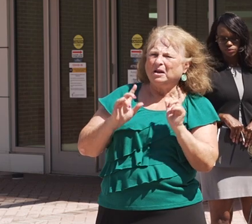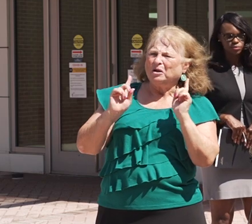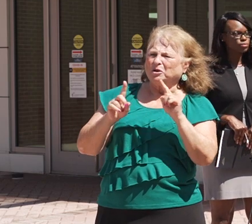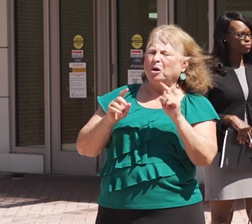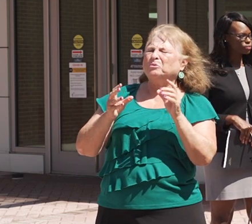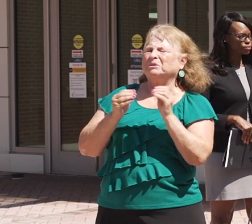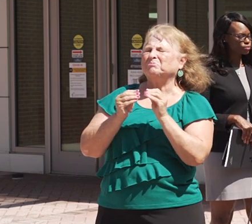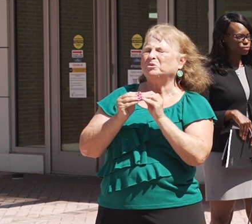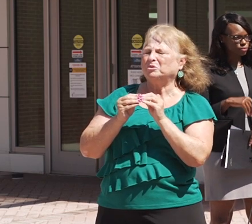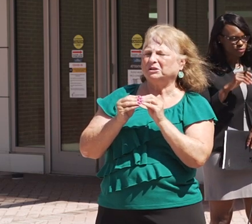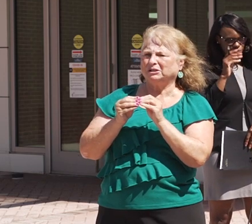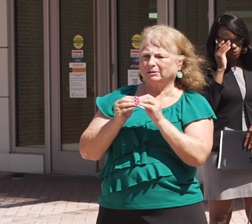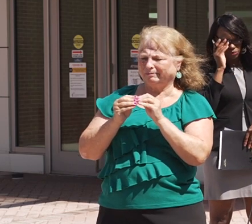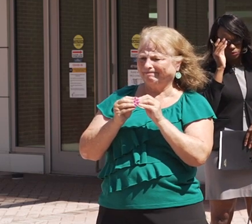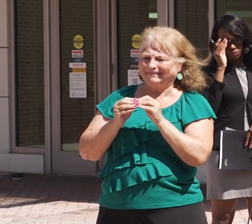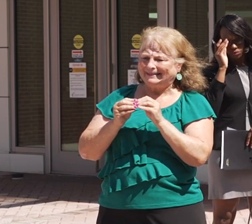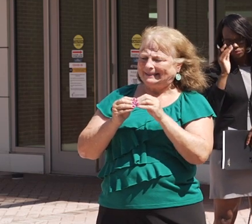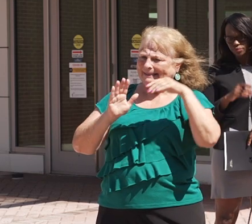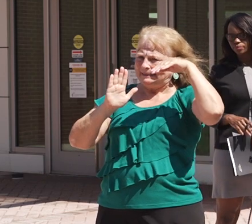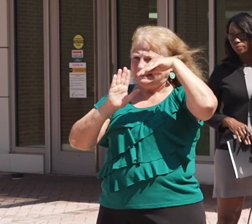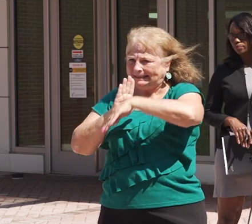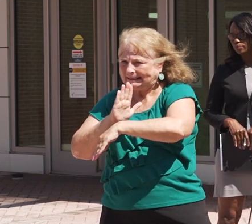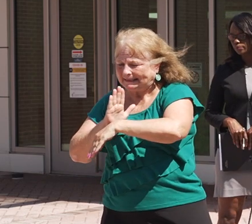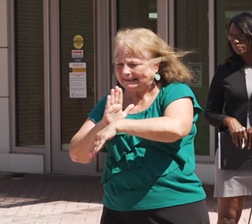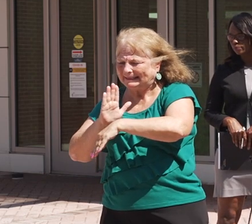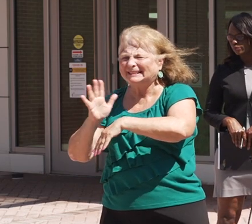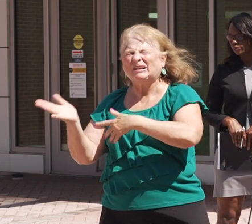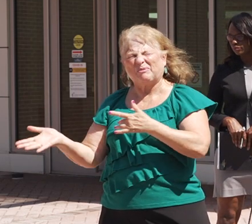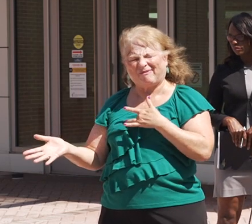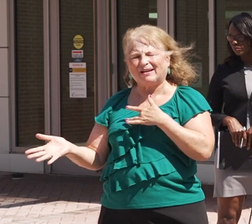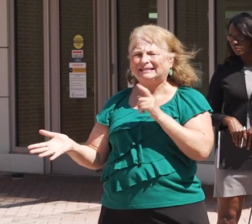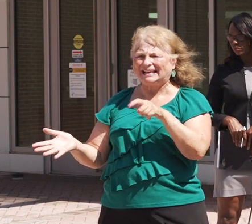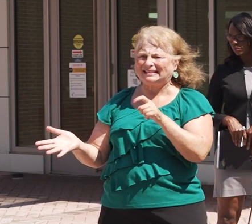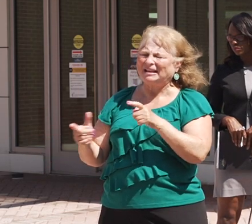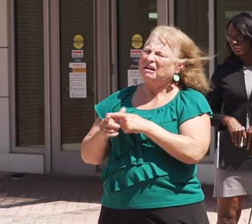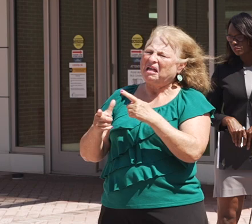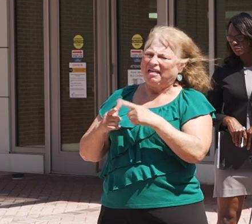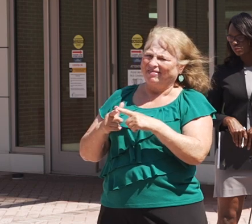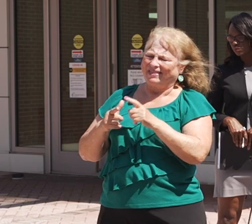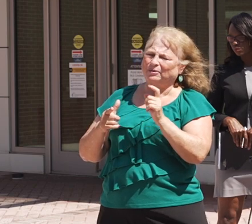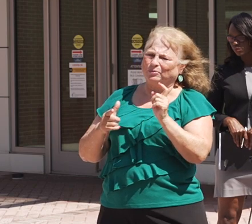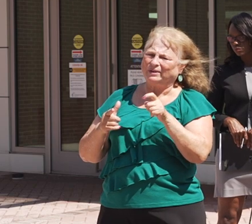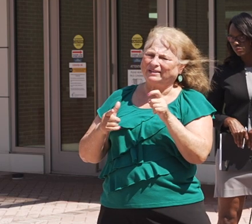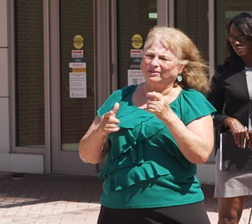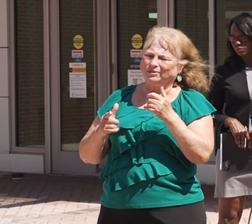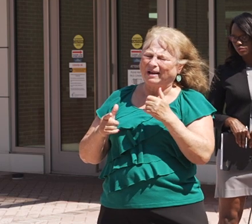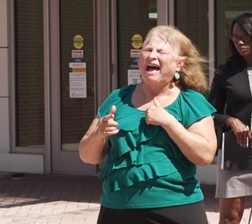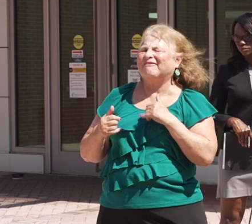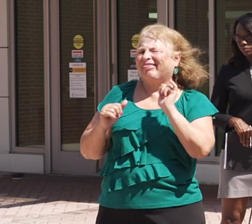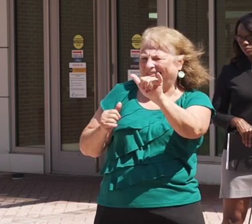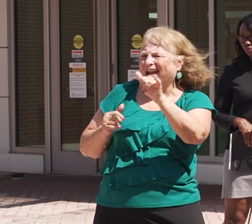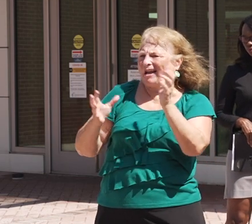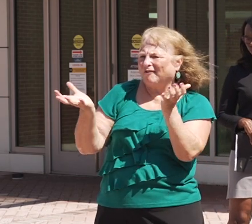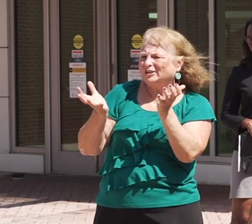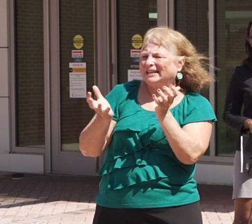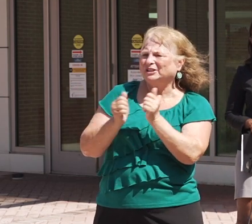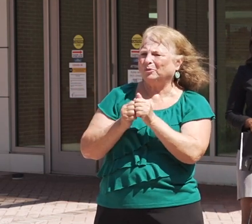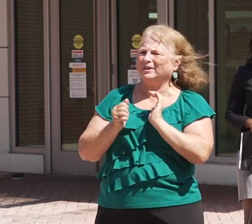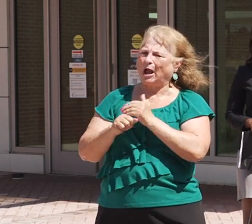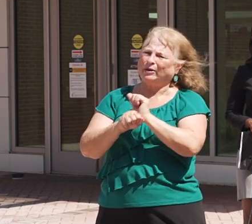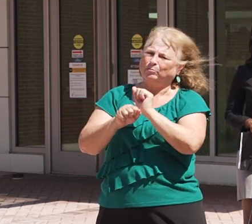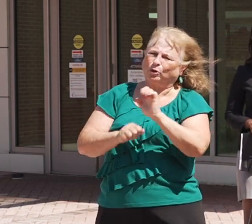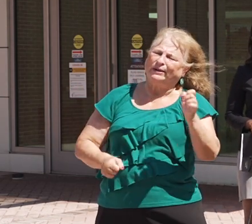much more concerning place and we thought that it was necessary, then we would need to have that conversation